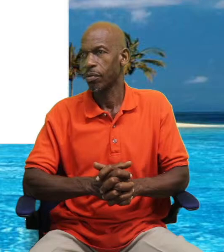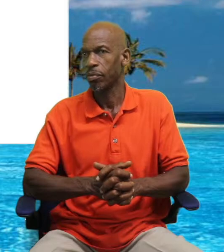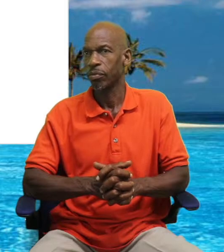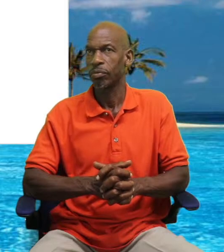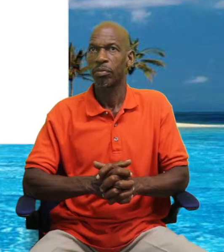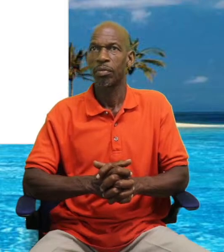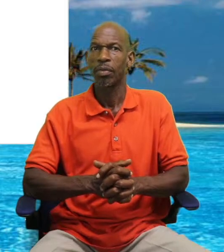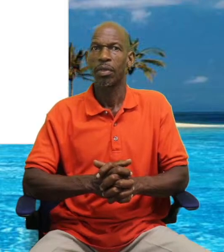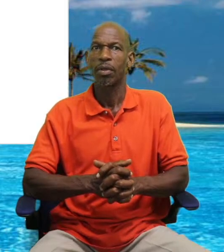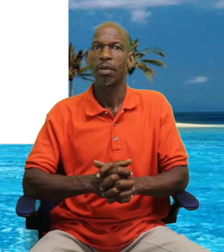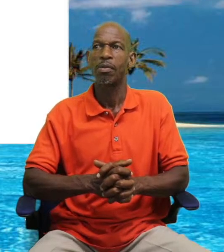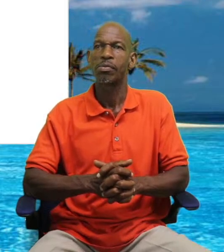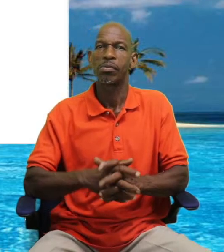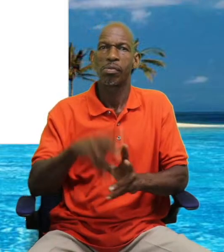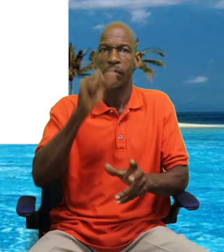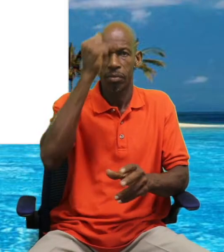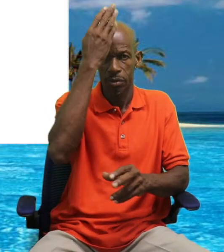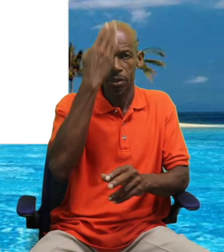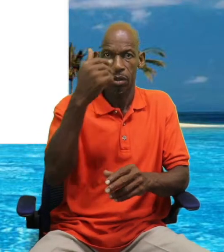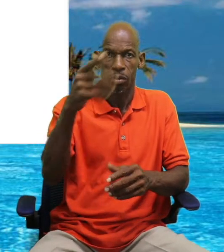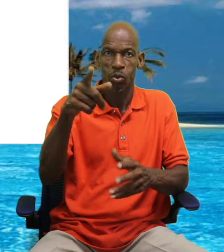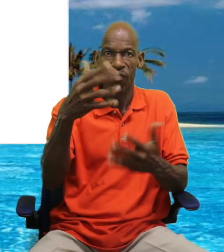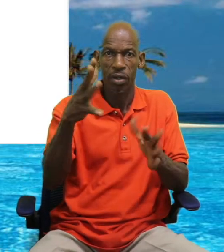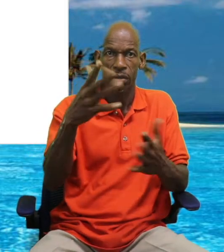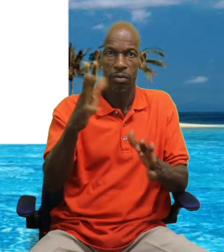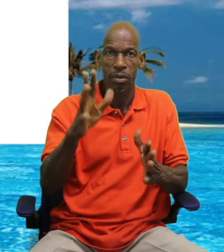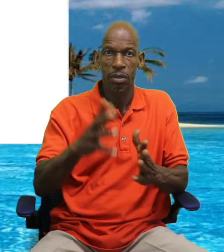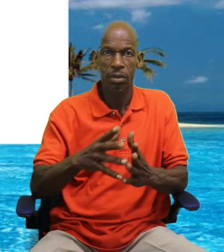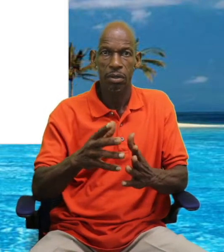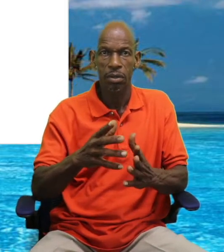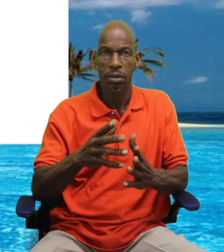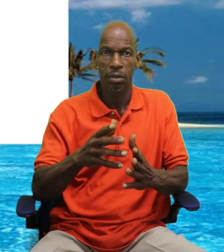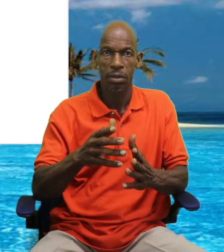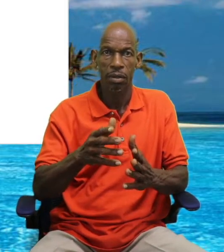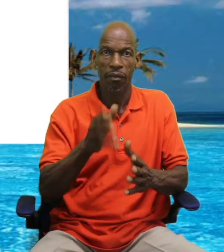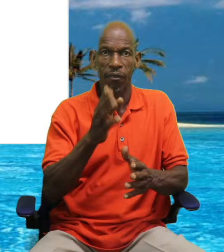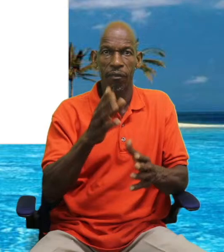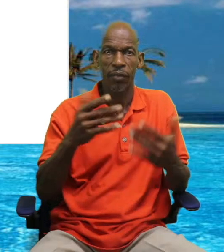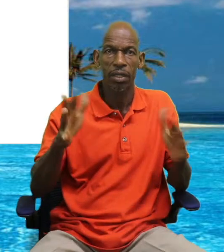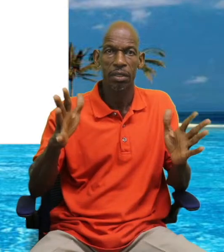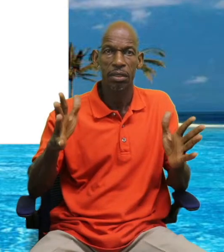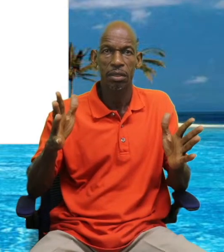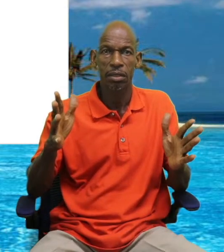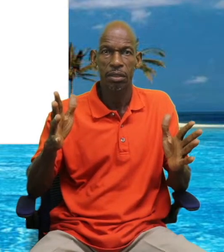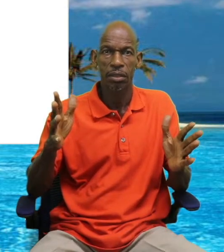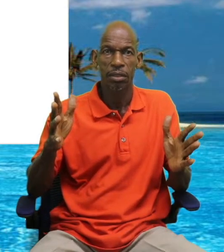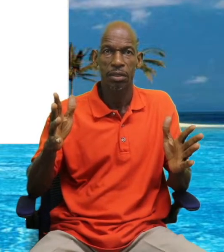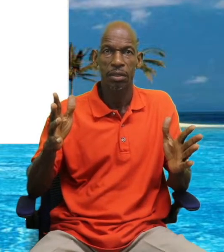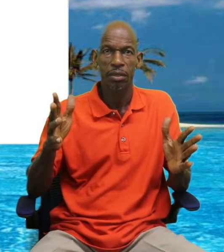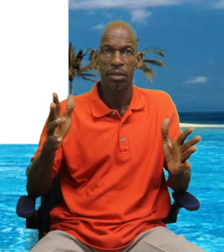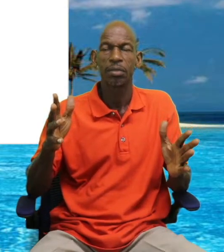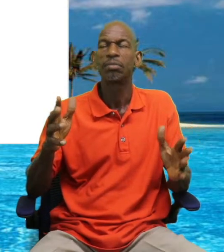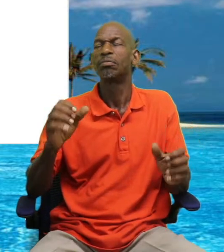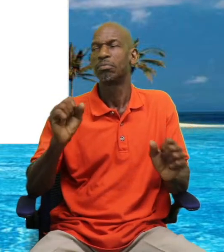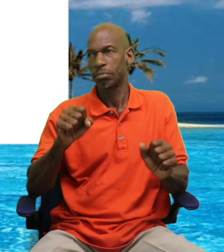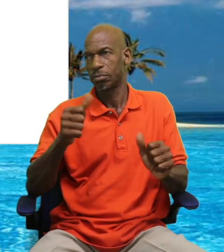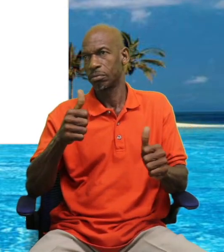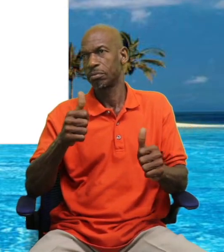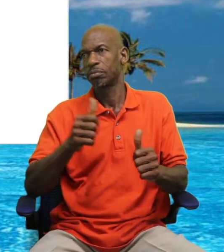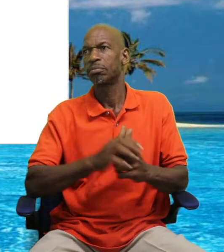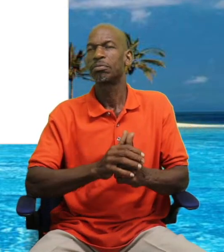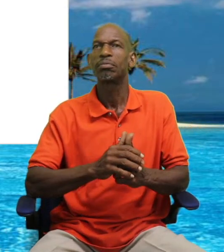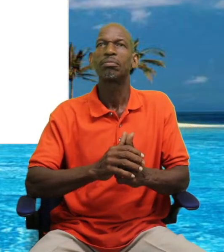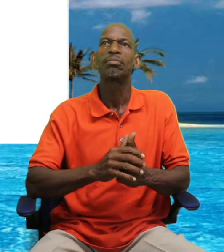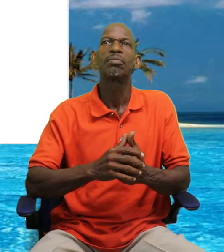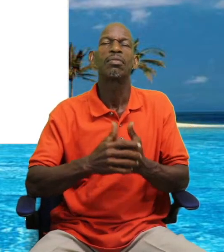All right, Salvan, are you finished? I know Salvan was here first. Salvan, are you finished? Okay, yes.